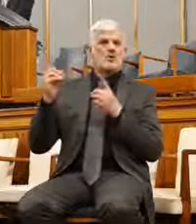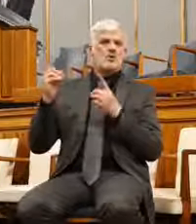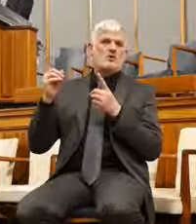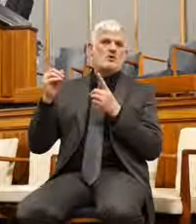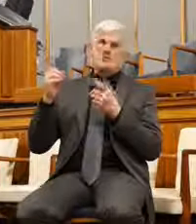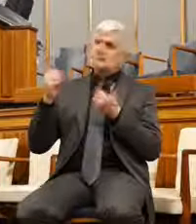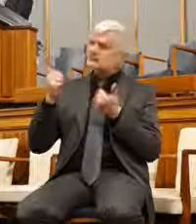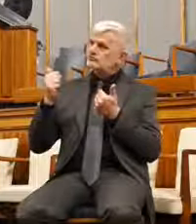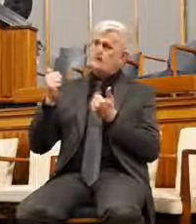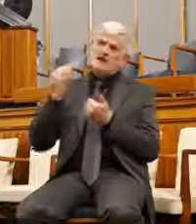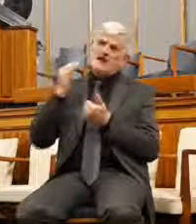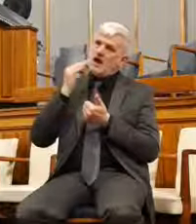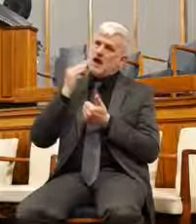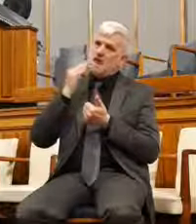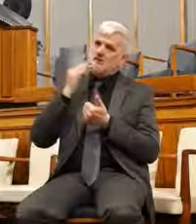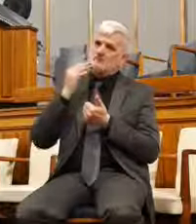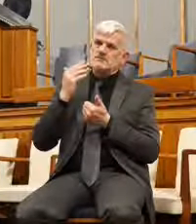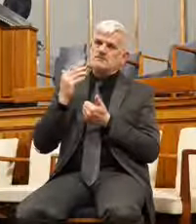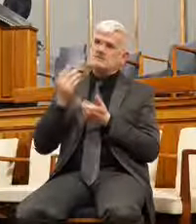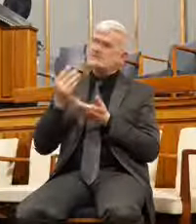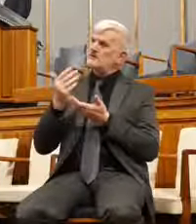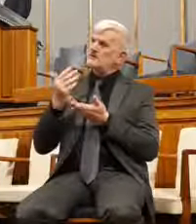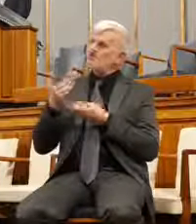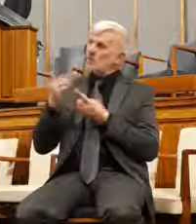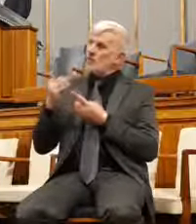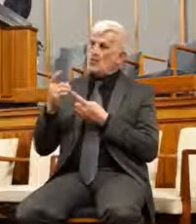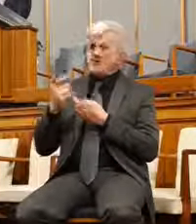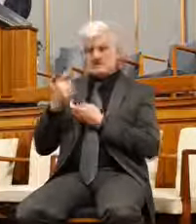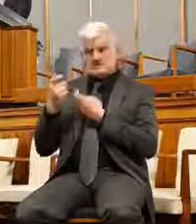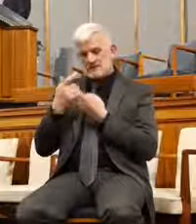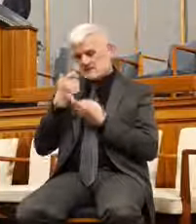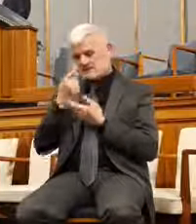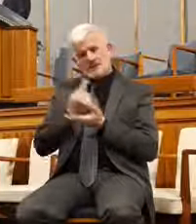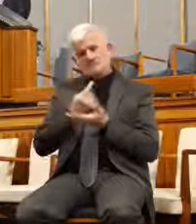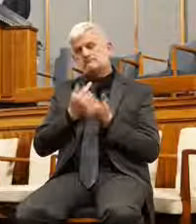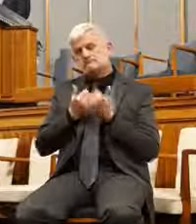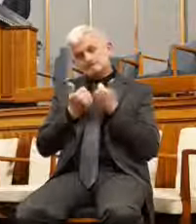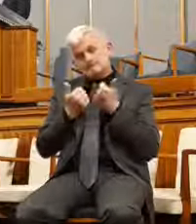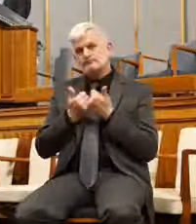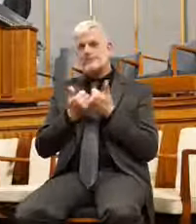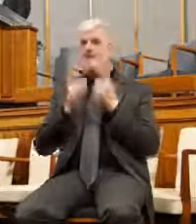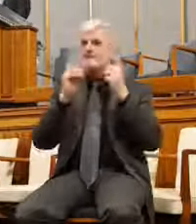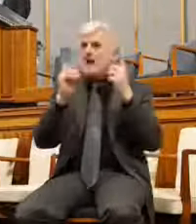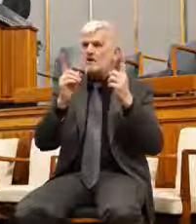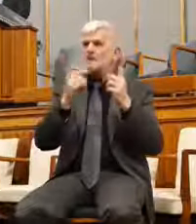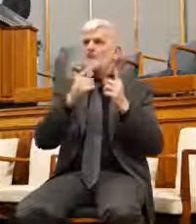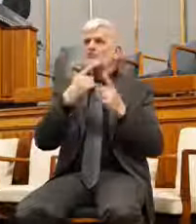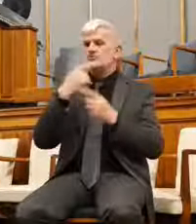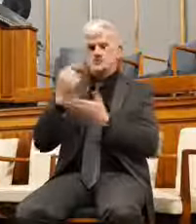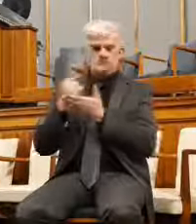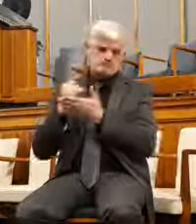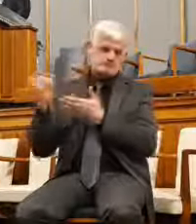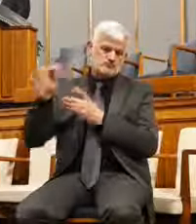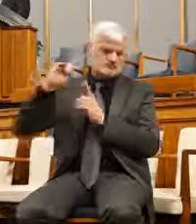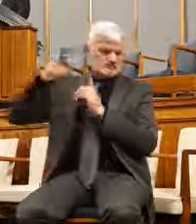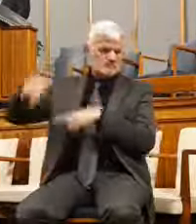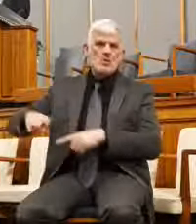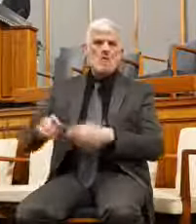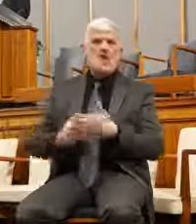salvation. But if you don't seek him, and if you don't find him, let me tell you first some of the things you'll never